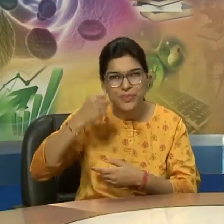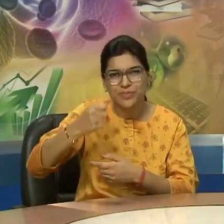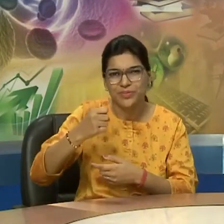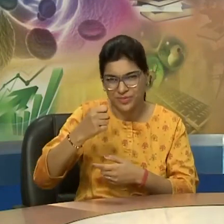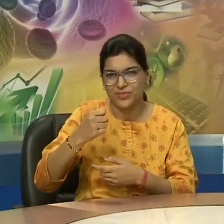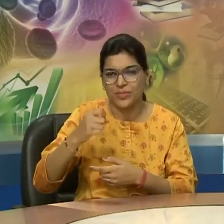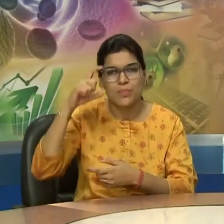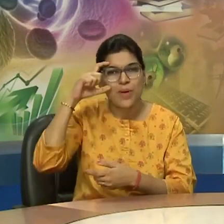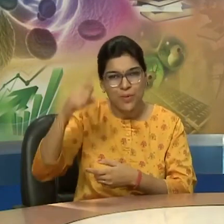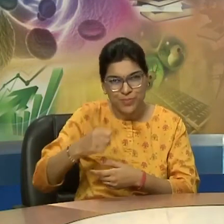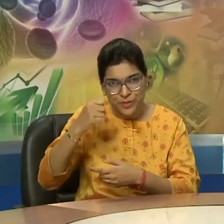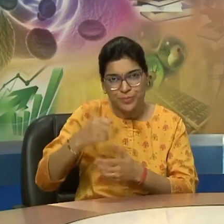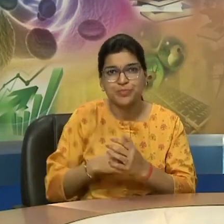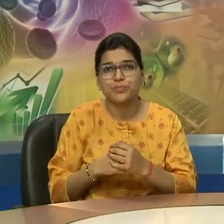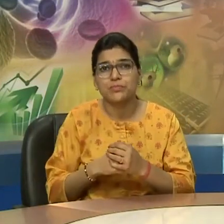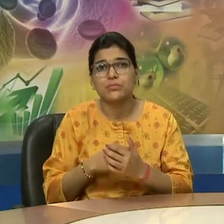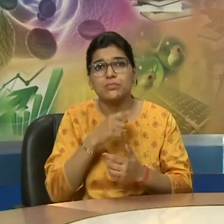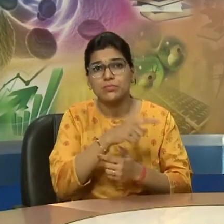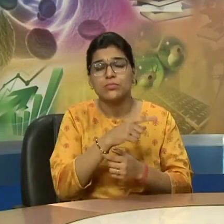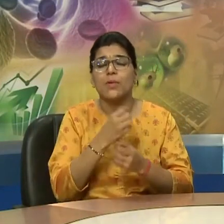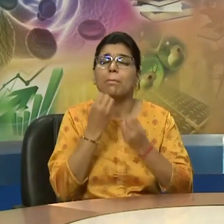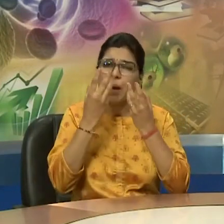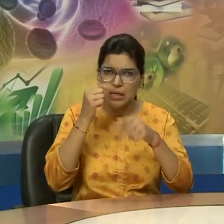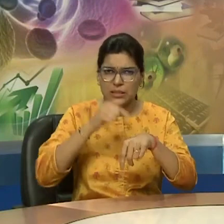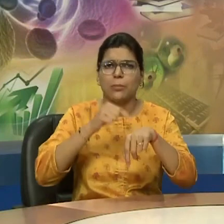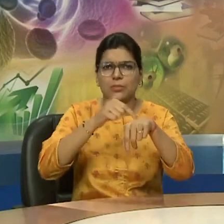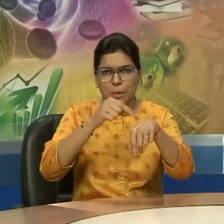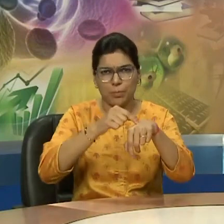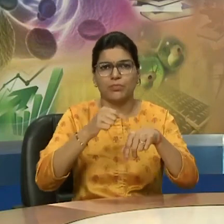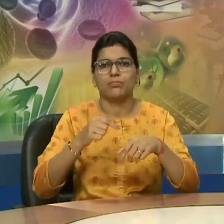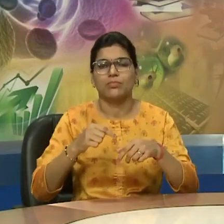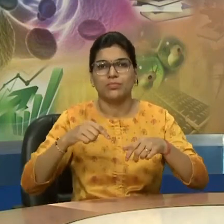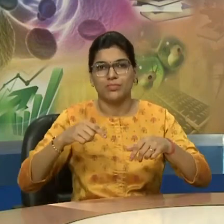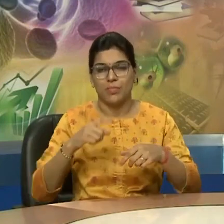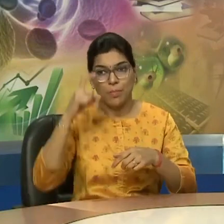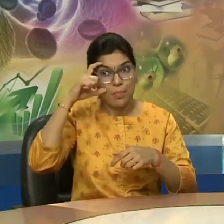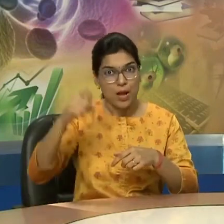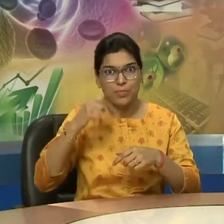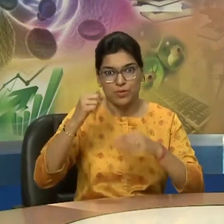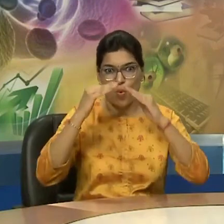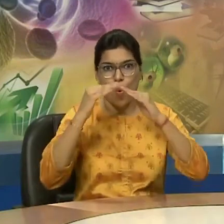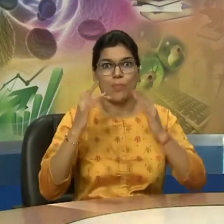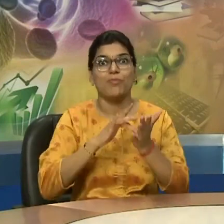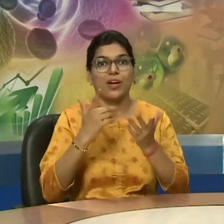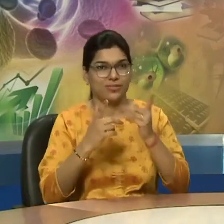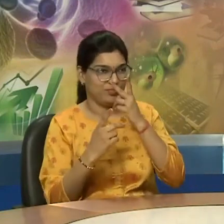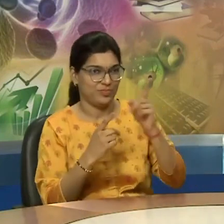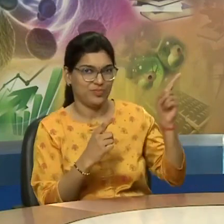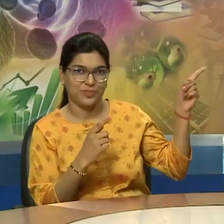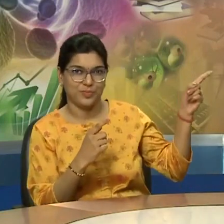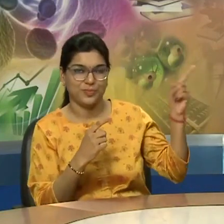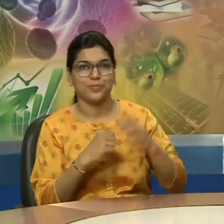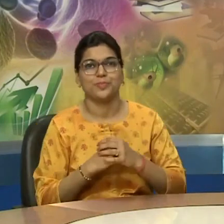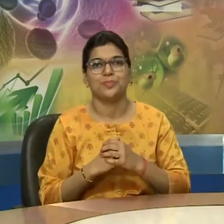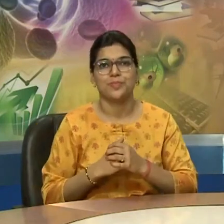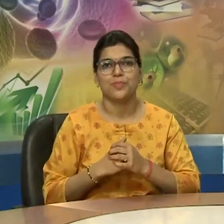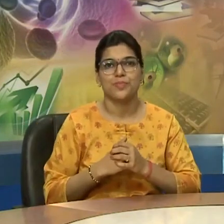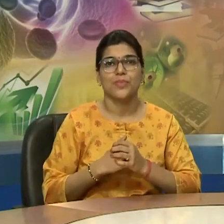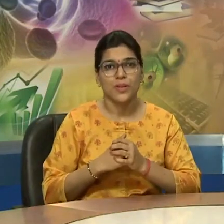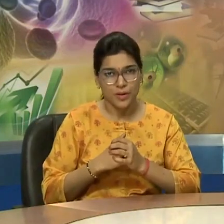I must tell you something about Mahatma Gandhi. The prayer